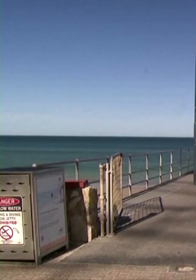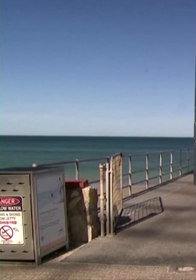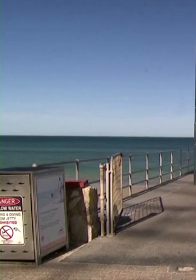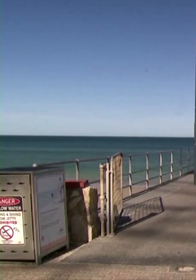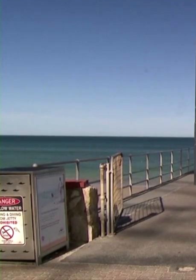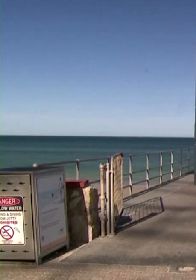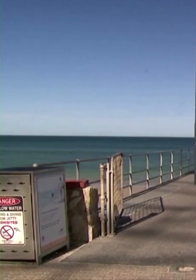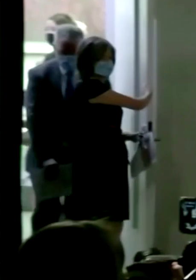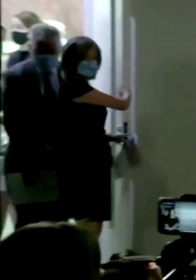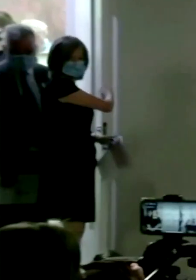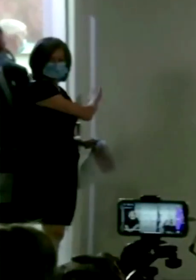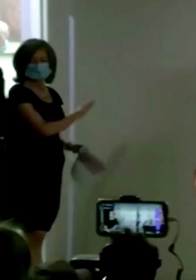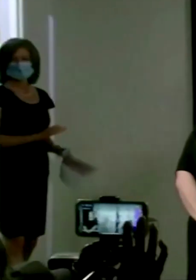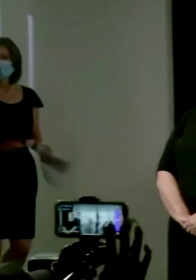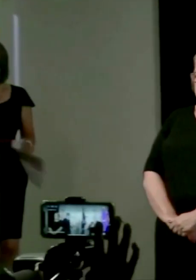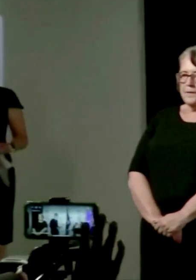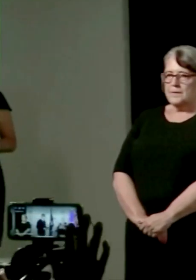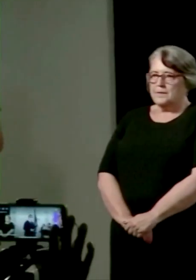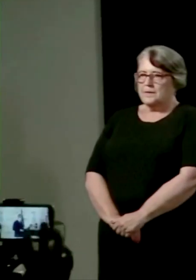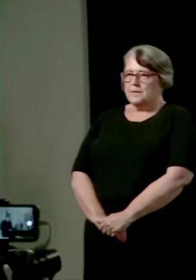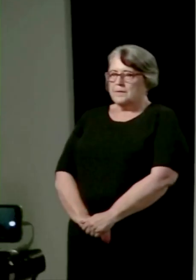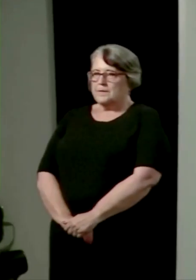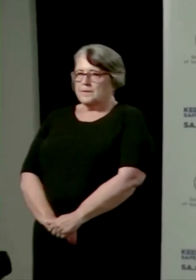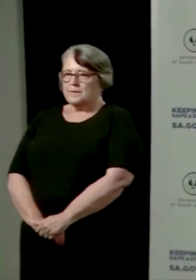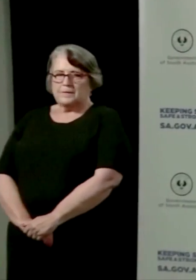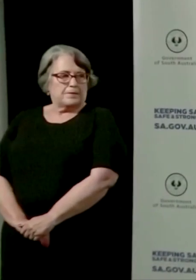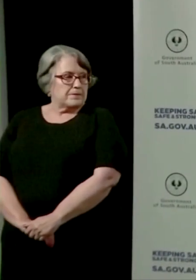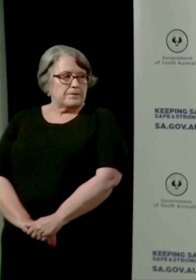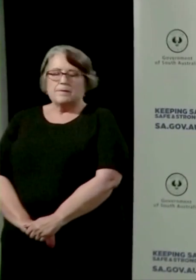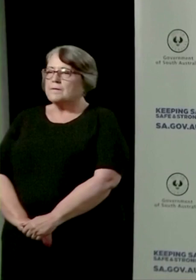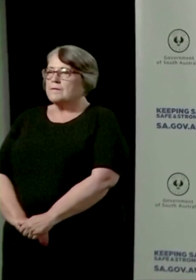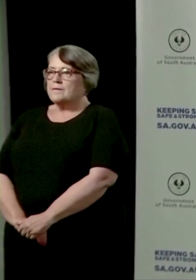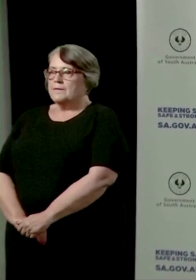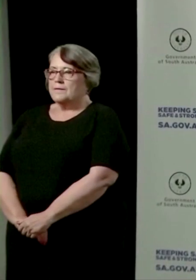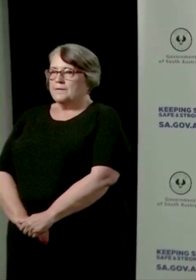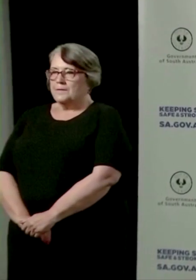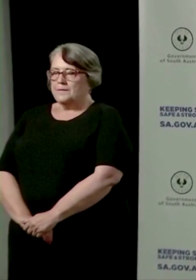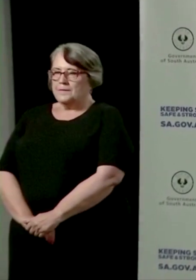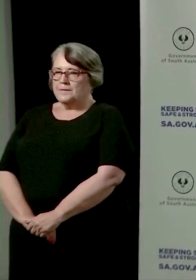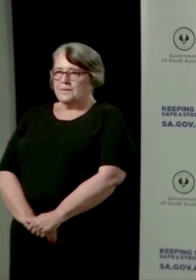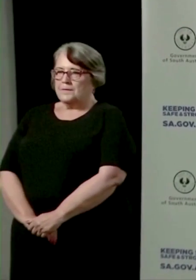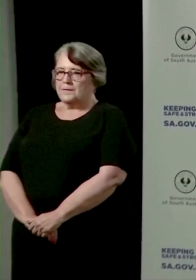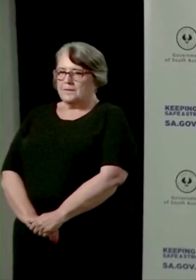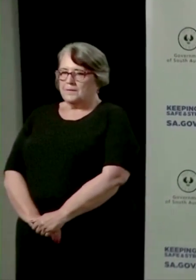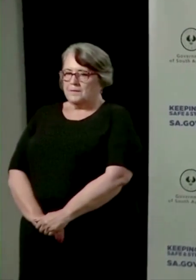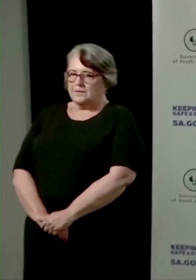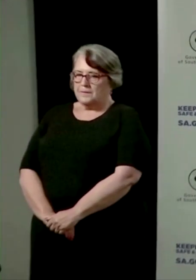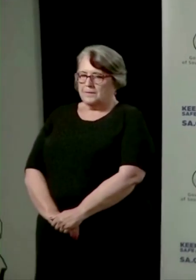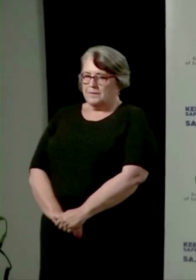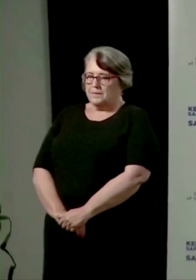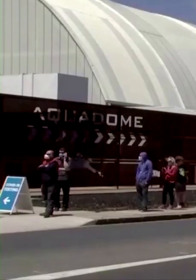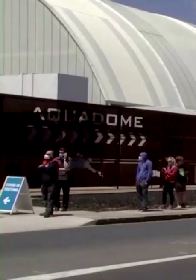at home and shut many businesses to combat what was considered a highly contagious outbreak of